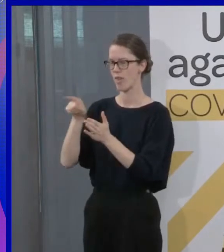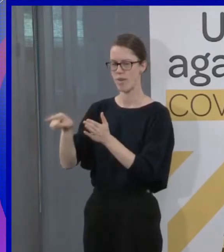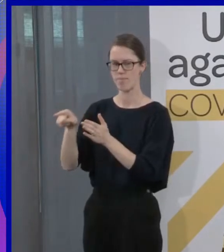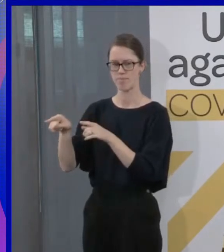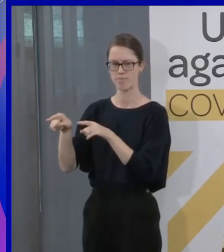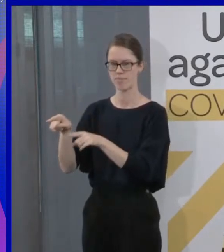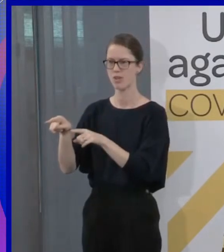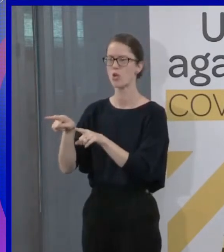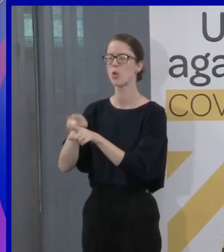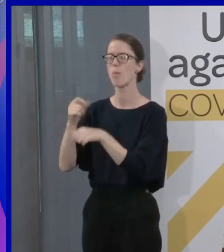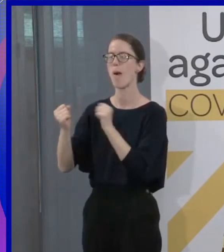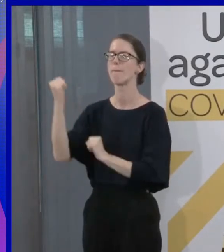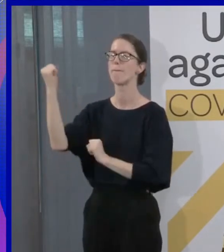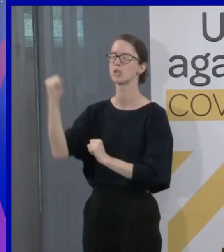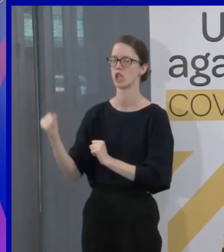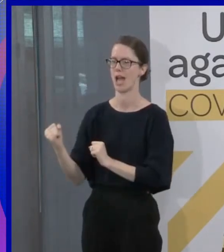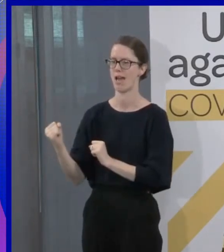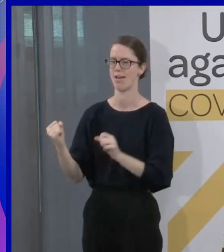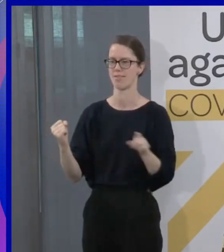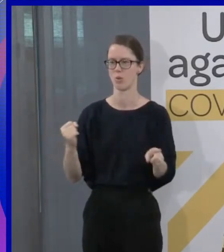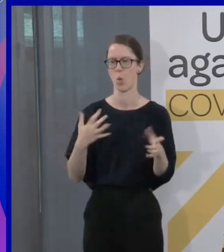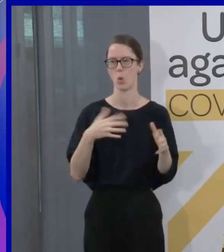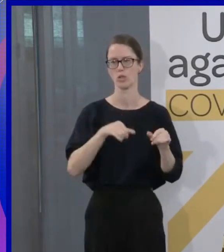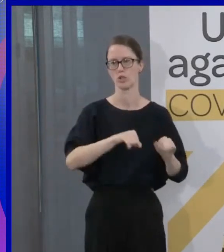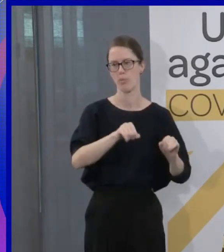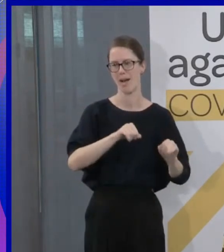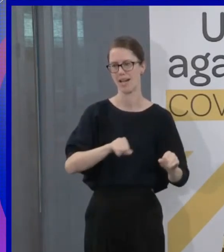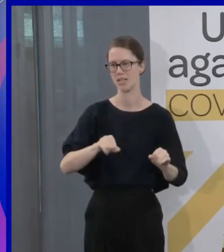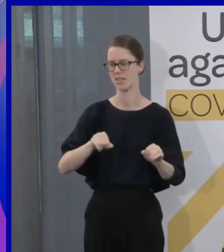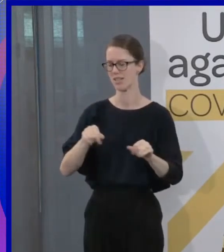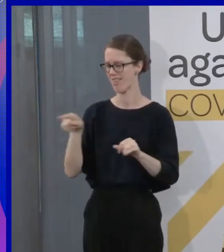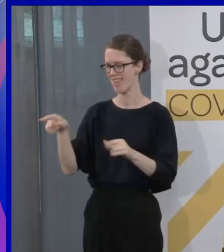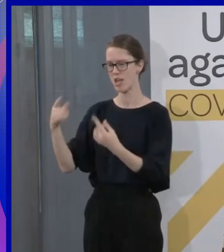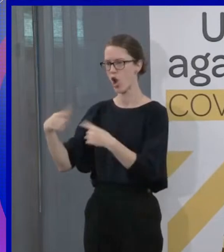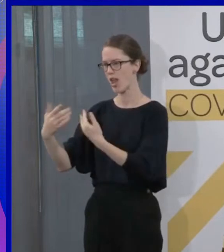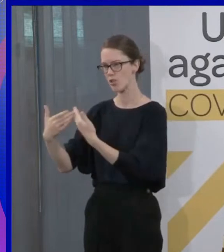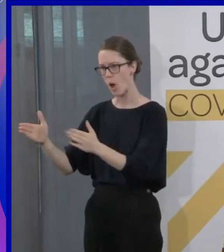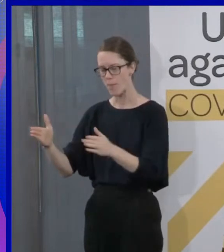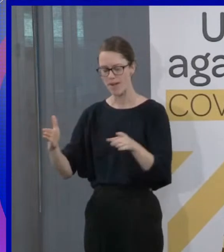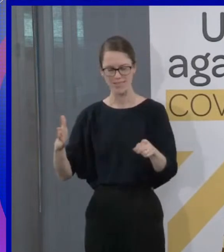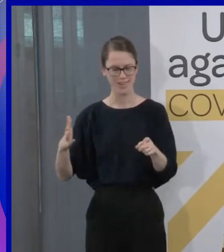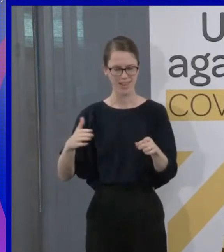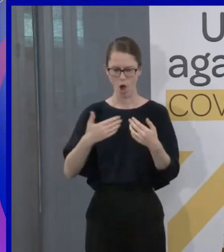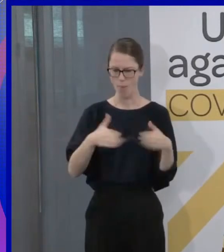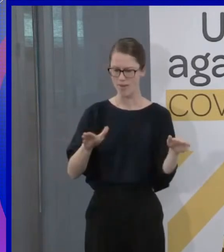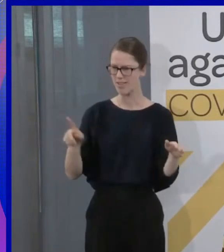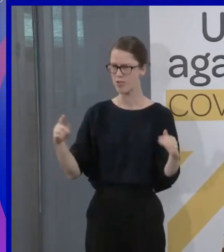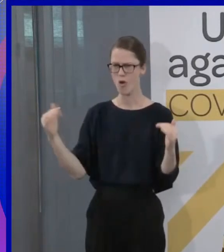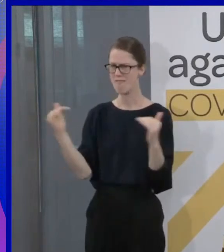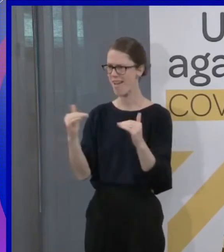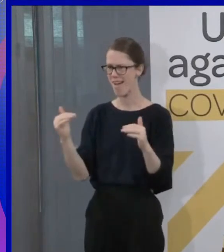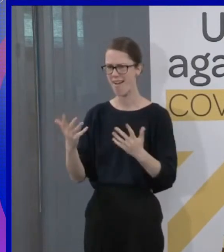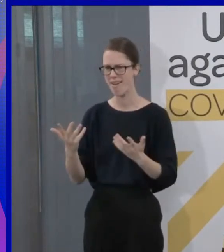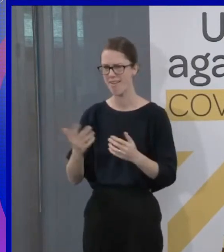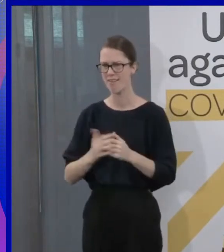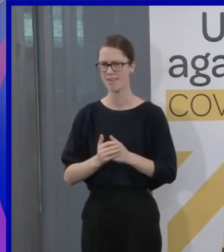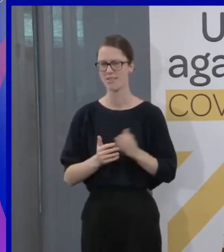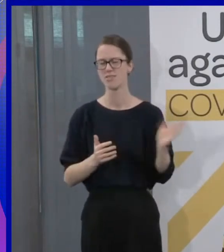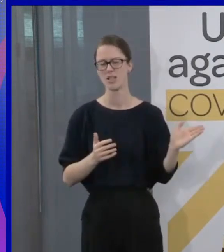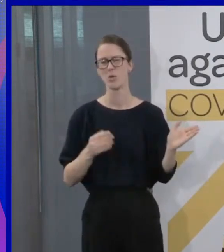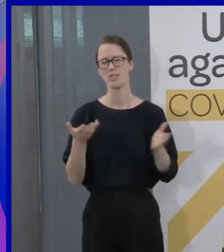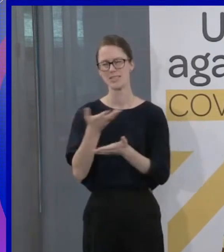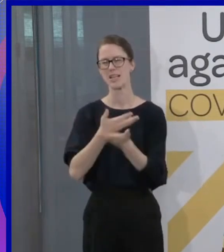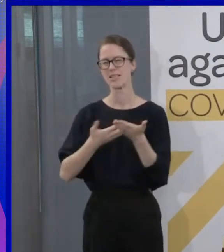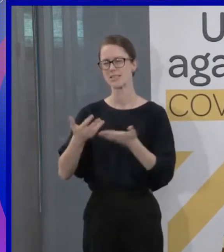between a butcher or Sure. a grocer and, say, a dairy. Yeah, this is certainly something that was very well traversed last time, and just